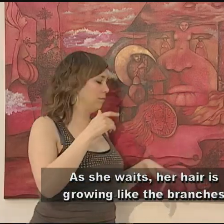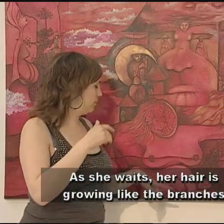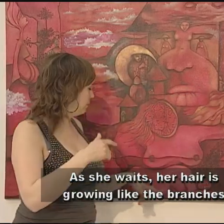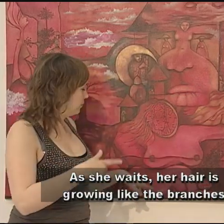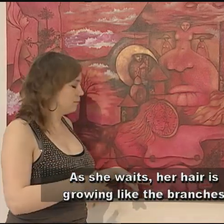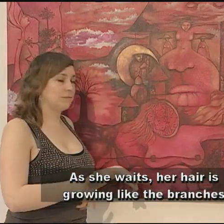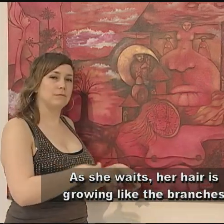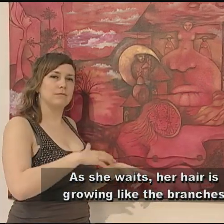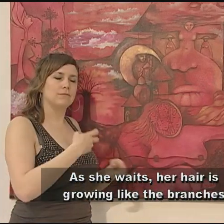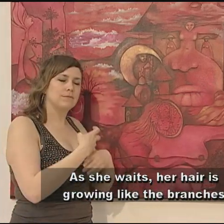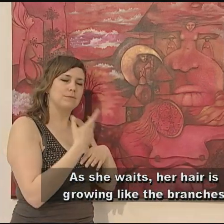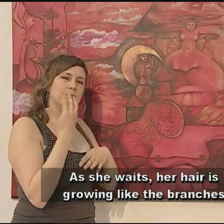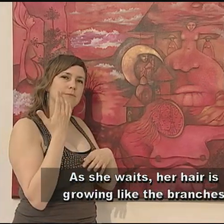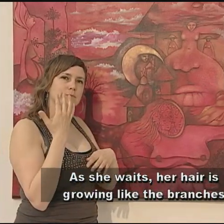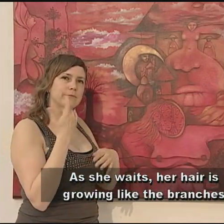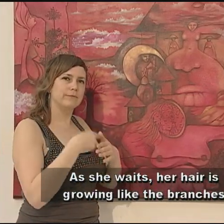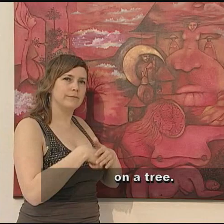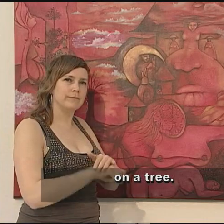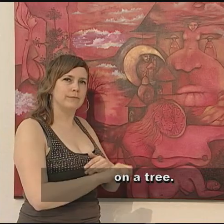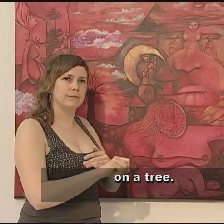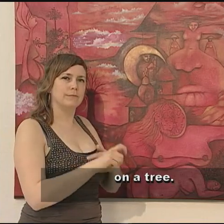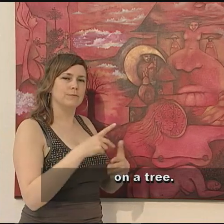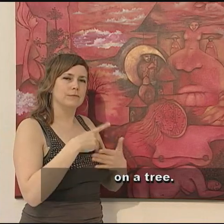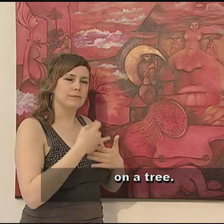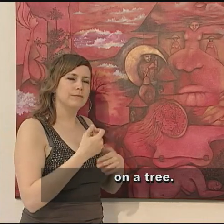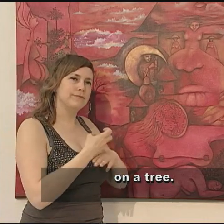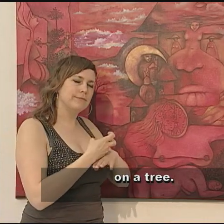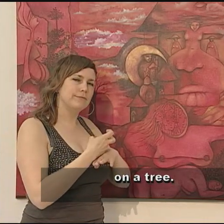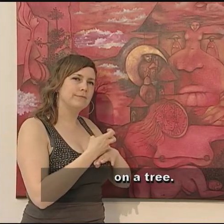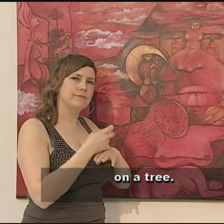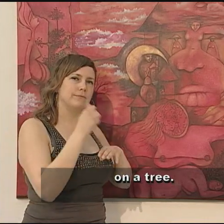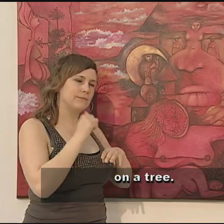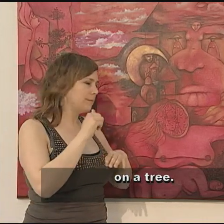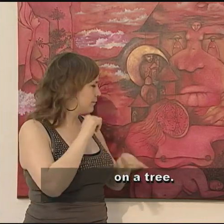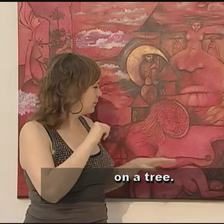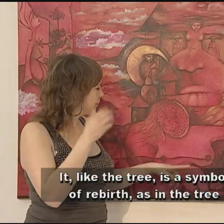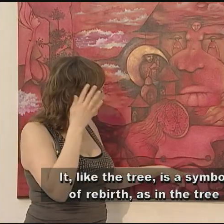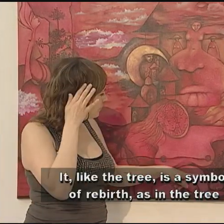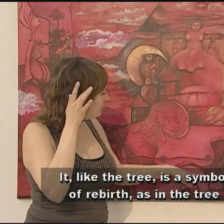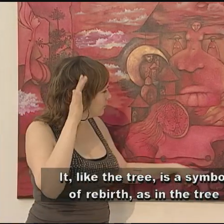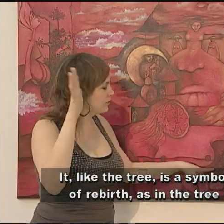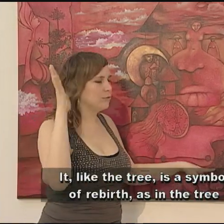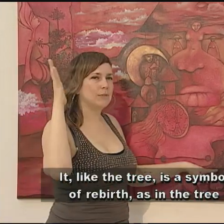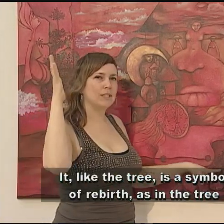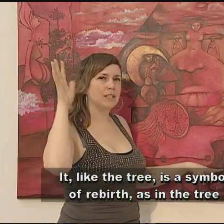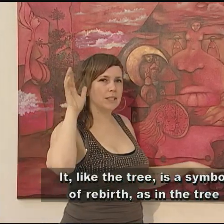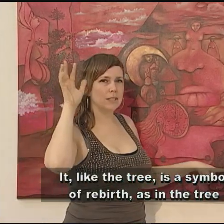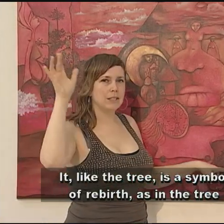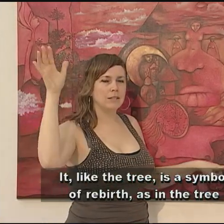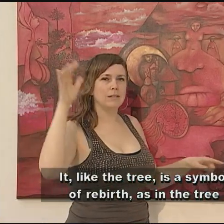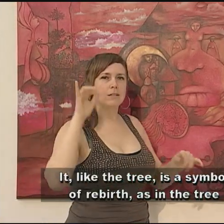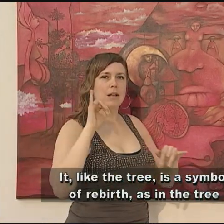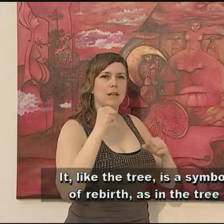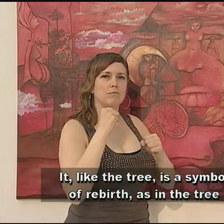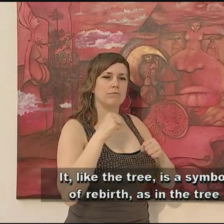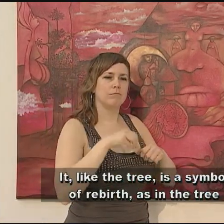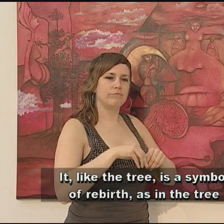there. As she waits, her hair is growing like the branches on a tree. It, like the tree, is a symbol